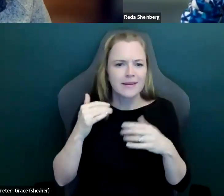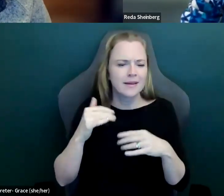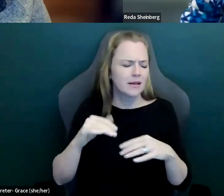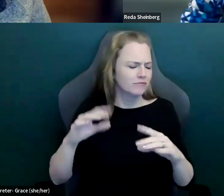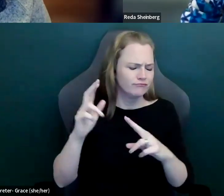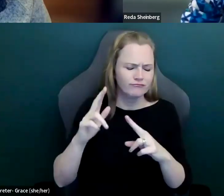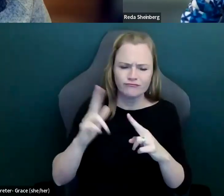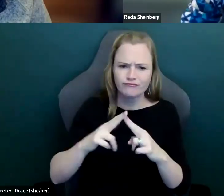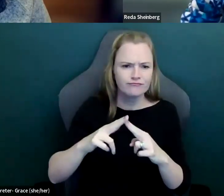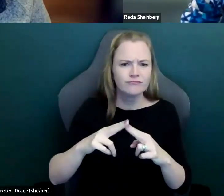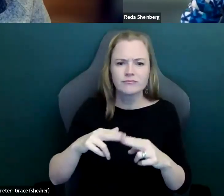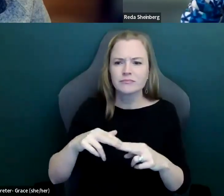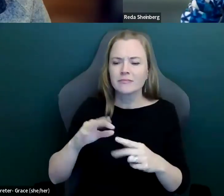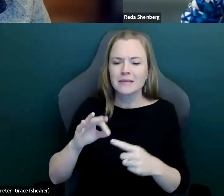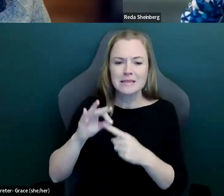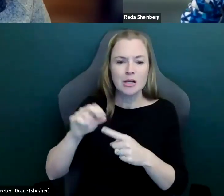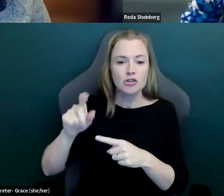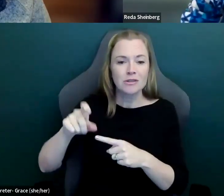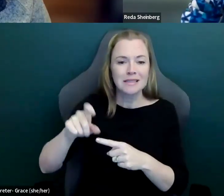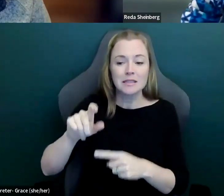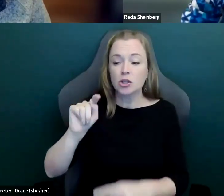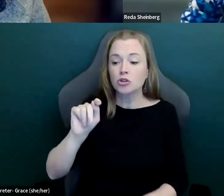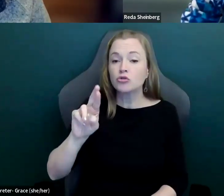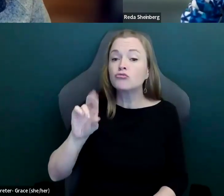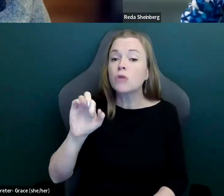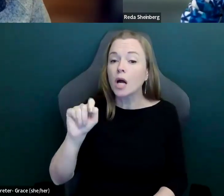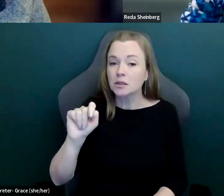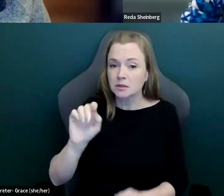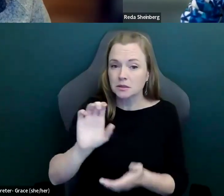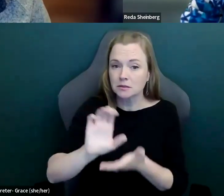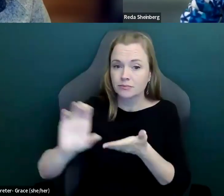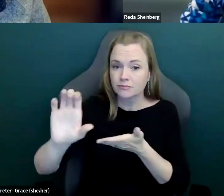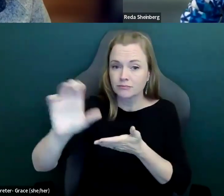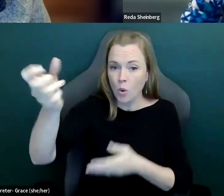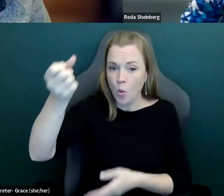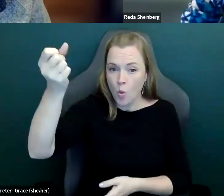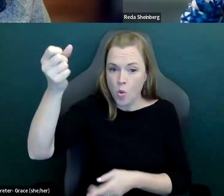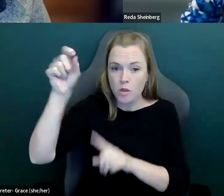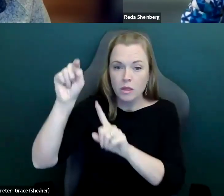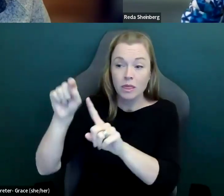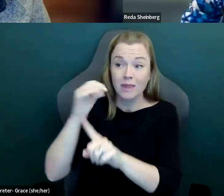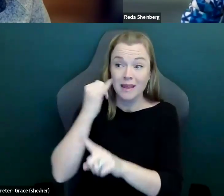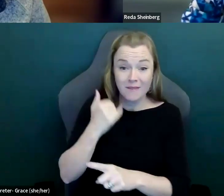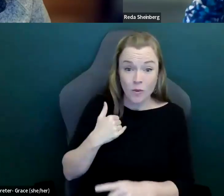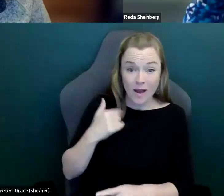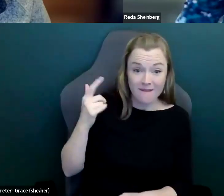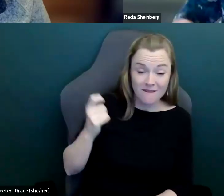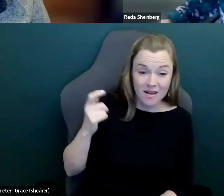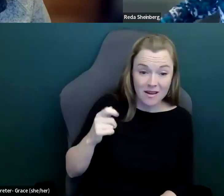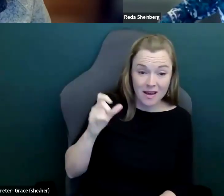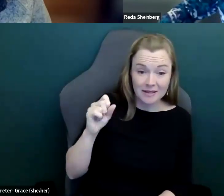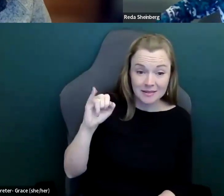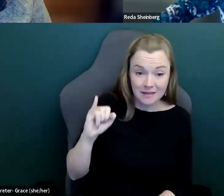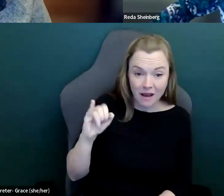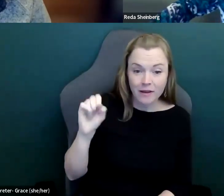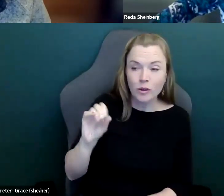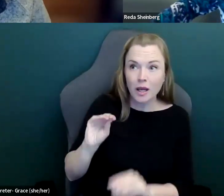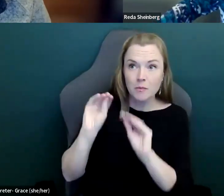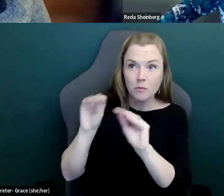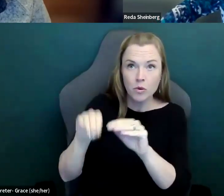terrific special needs trust. If you have SSI, you can put up to $100,000 in it. If